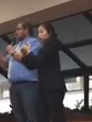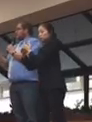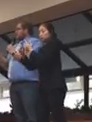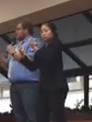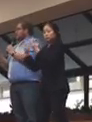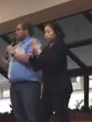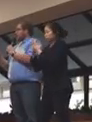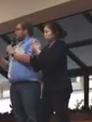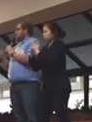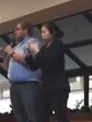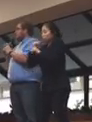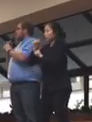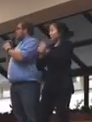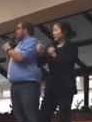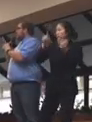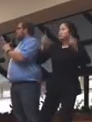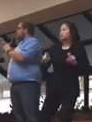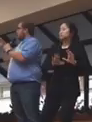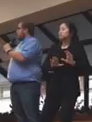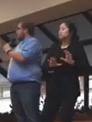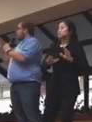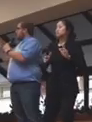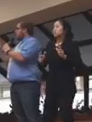this person may or may not,